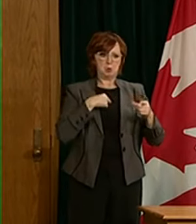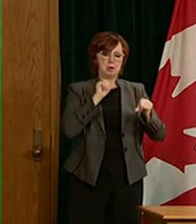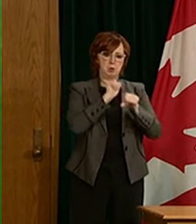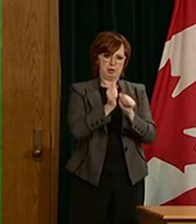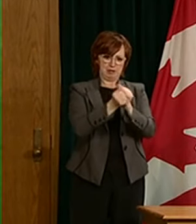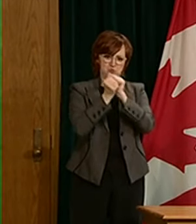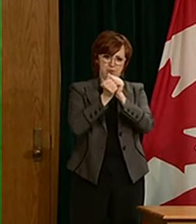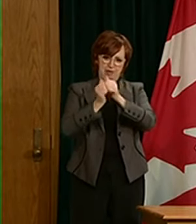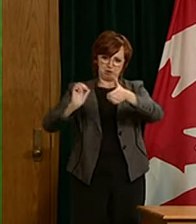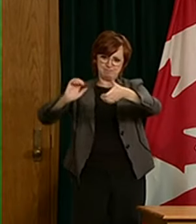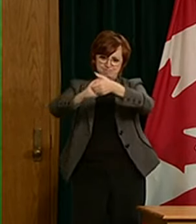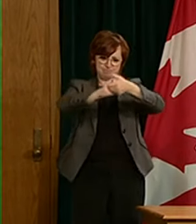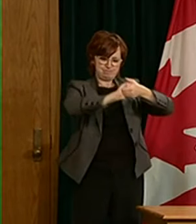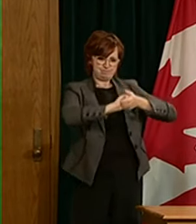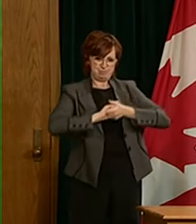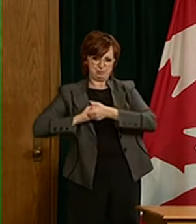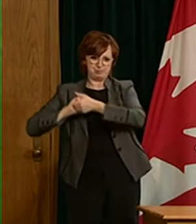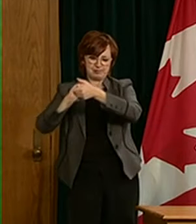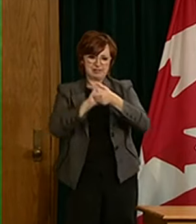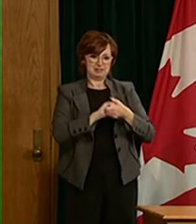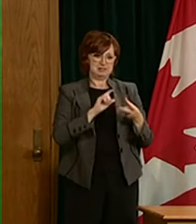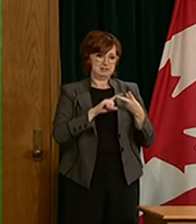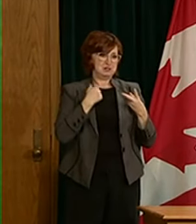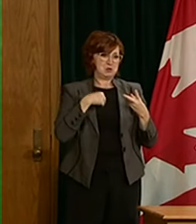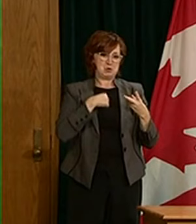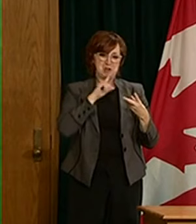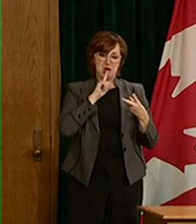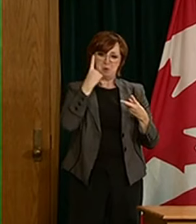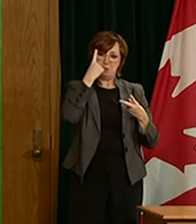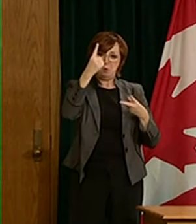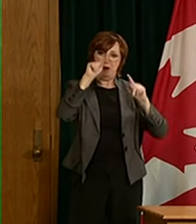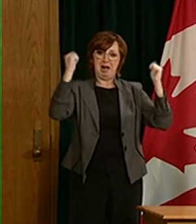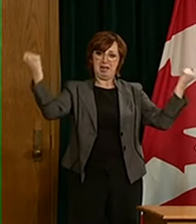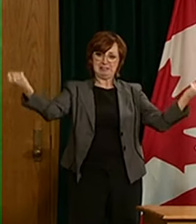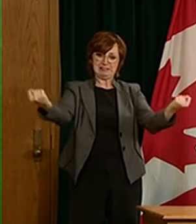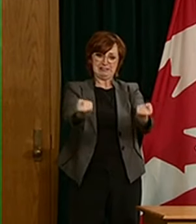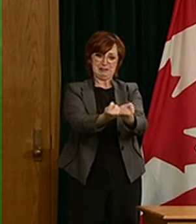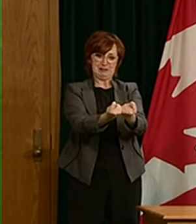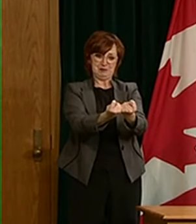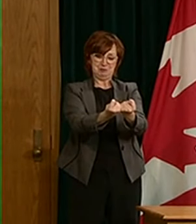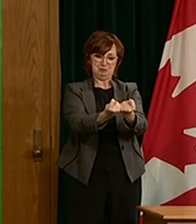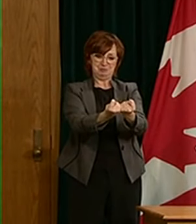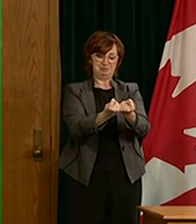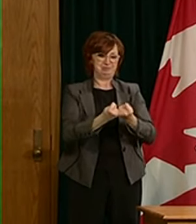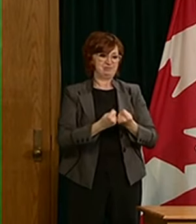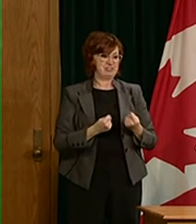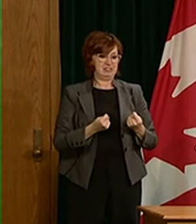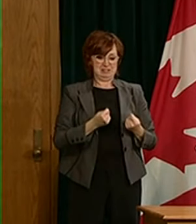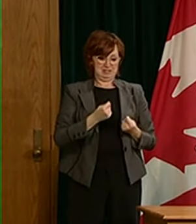affected by how well we pull together. No health system in the world can bend the curve